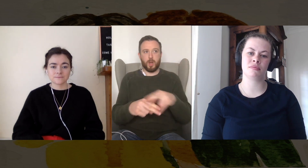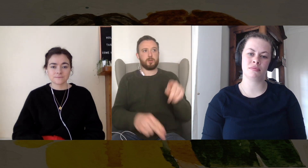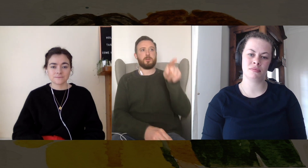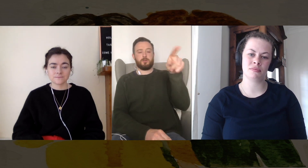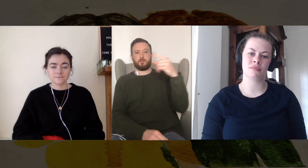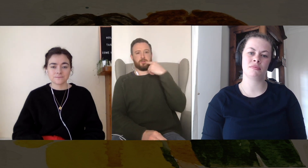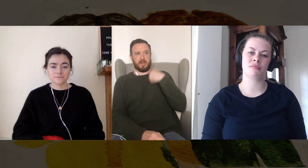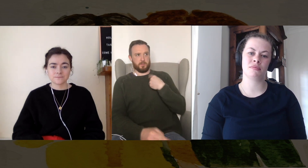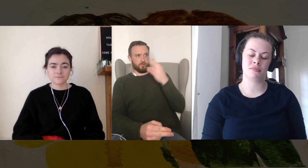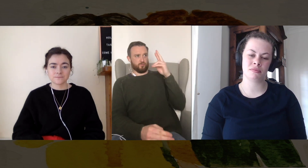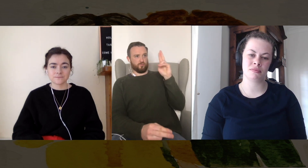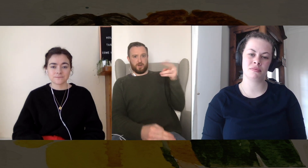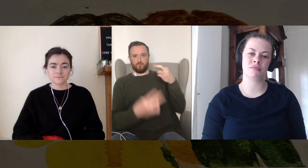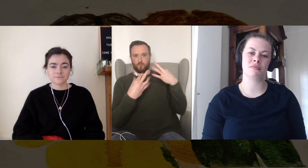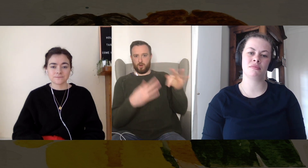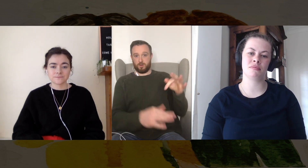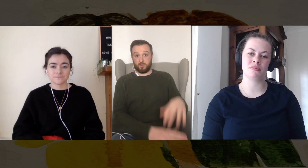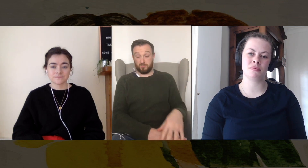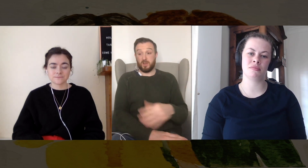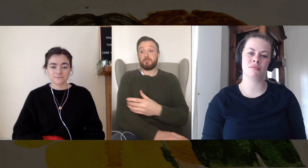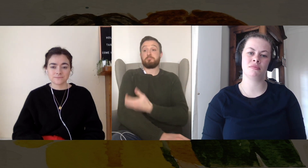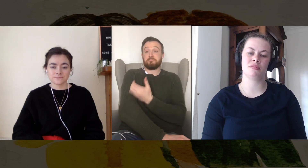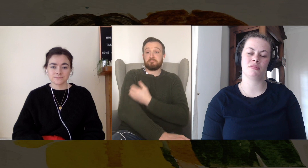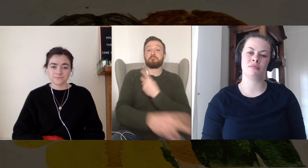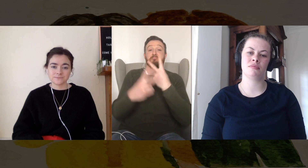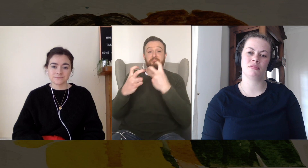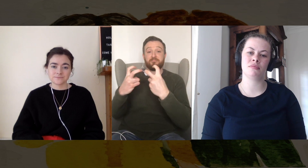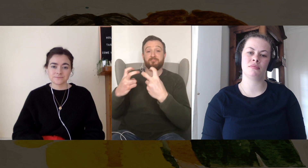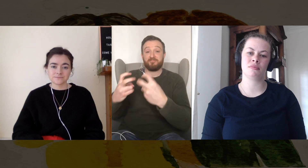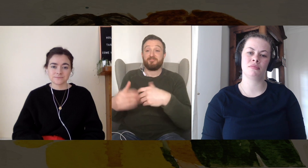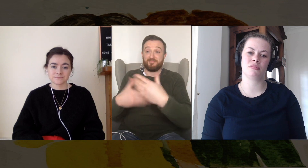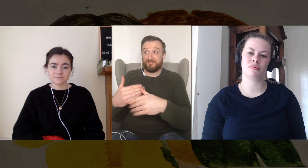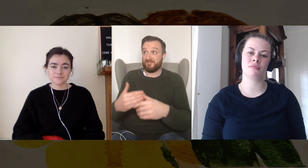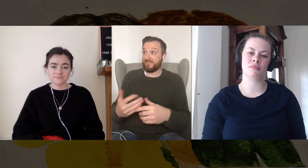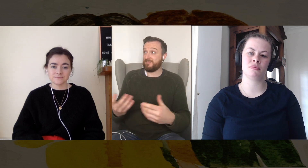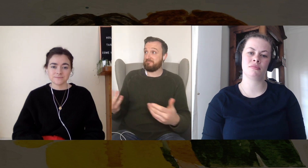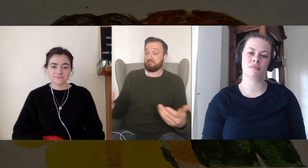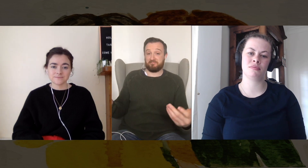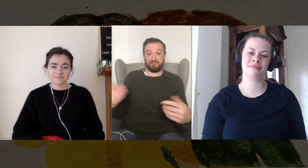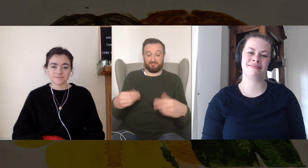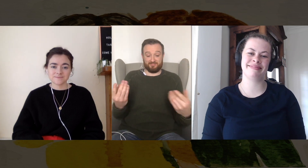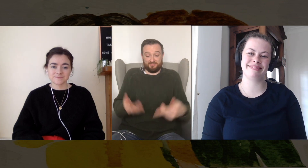that I could let my body tell me yes or no instead of someone else's opinion.